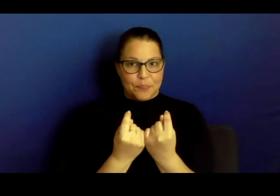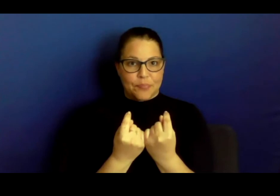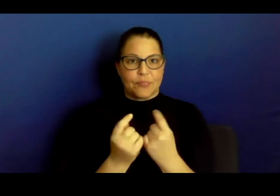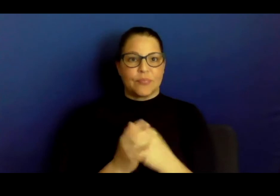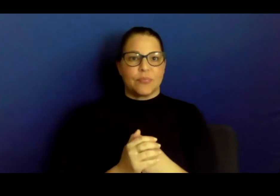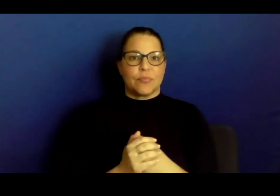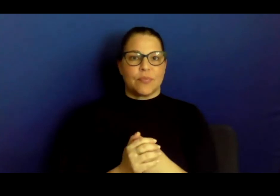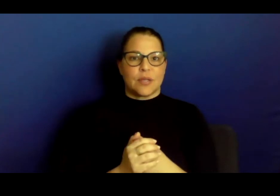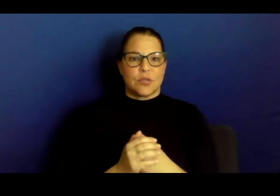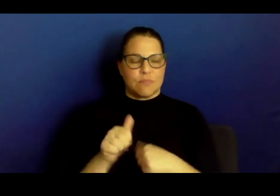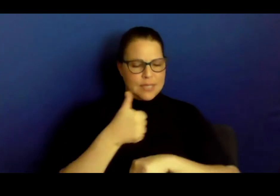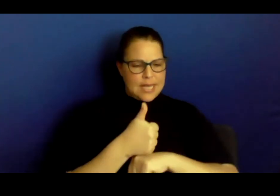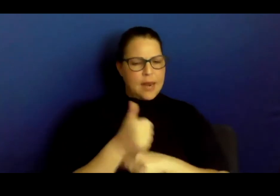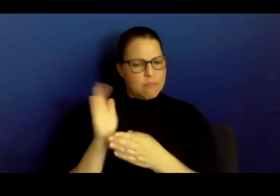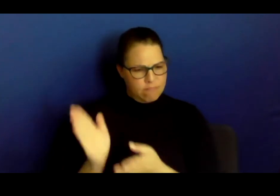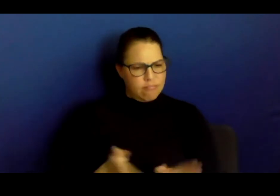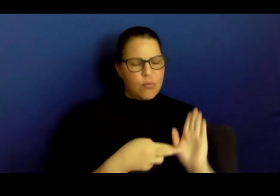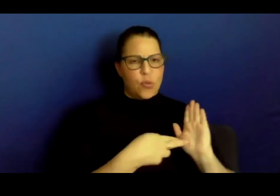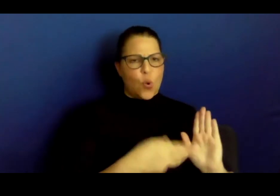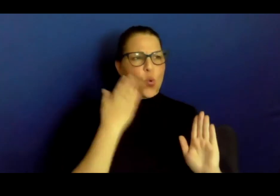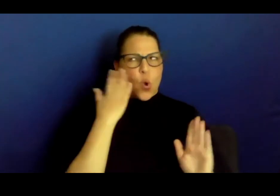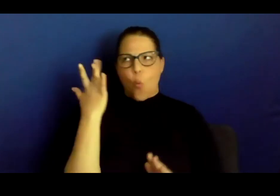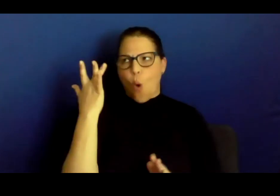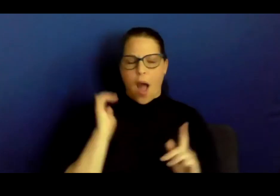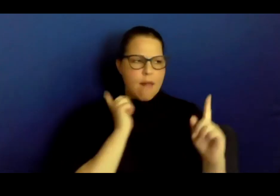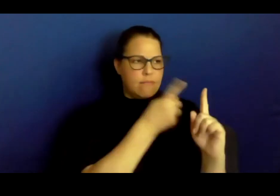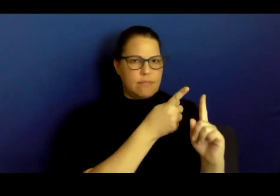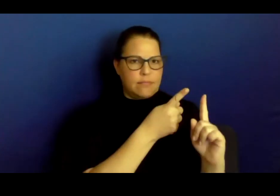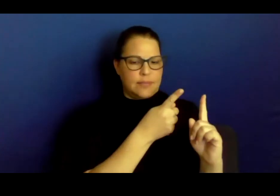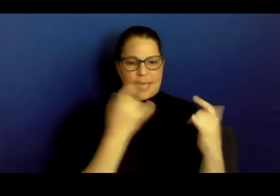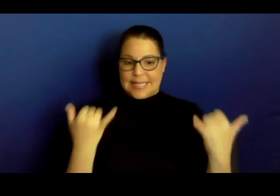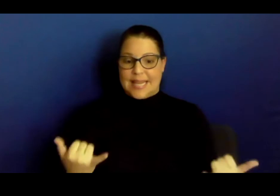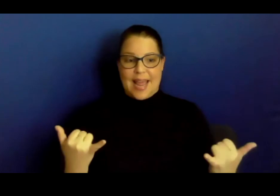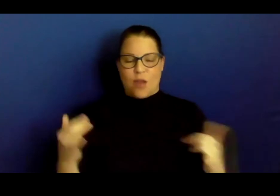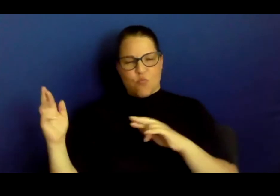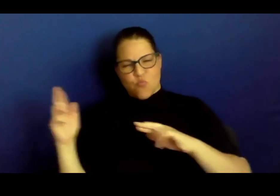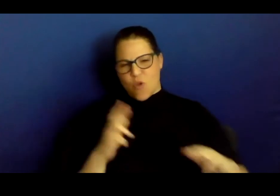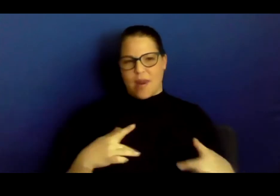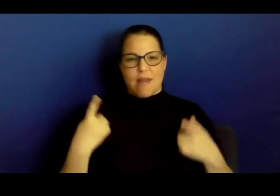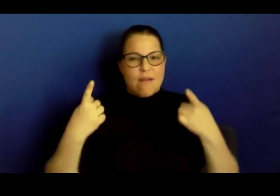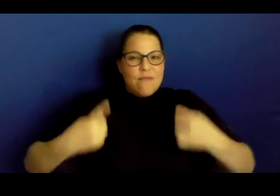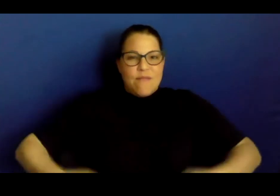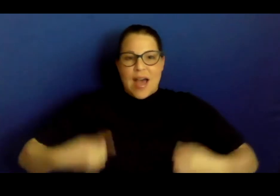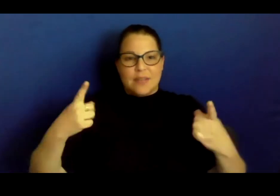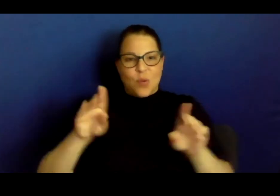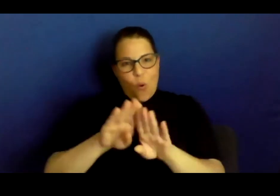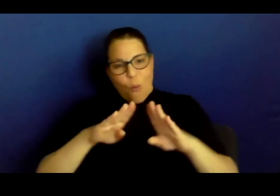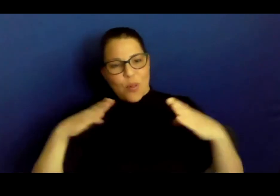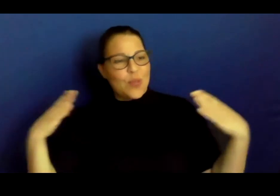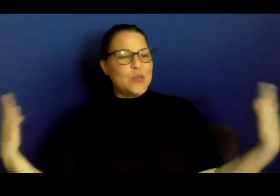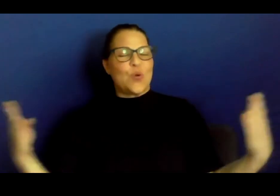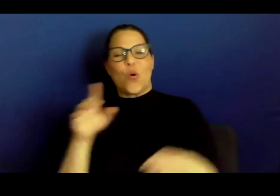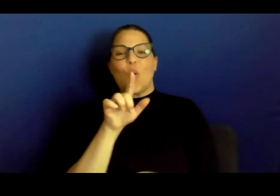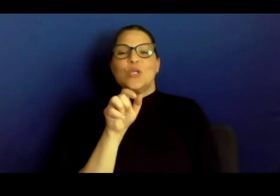we have those logistics, the roles, we understand our why, the day is here, right? And we open our doors or we open our